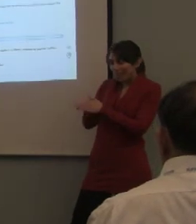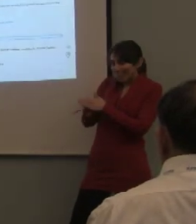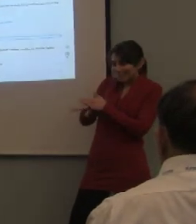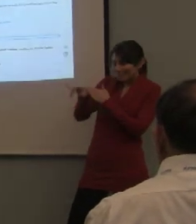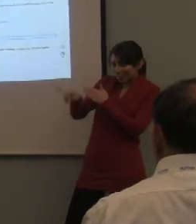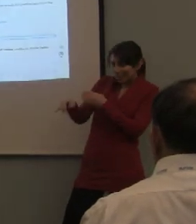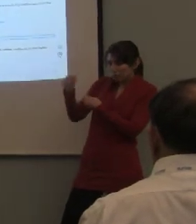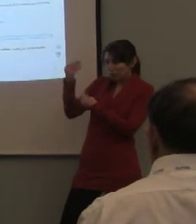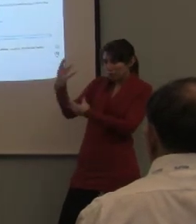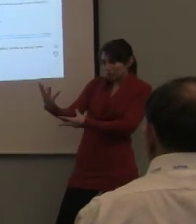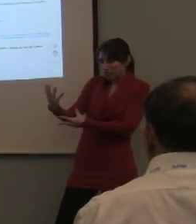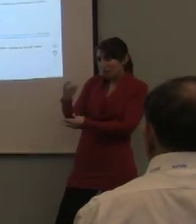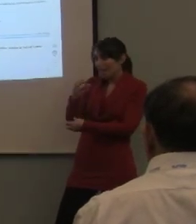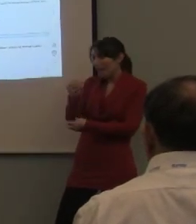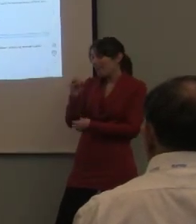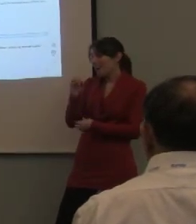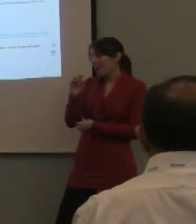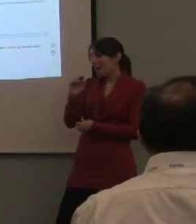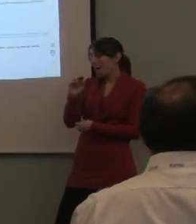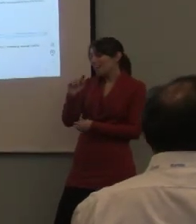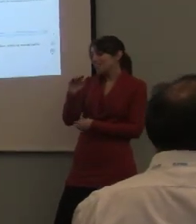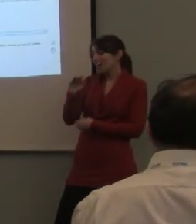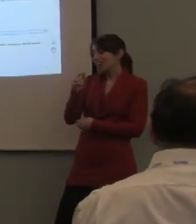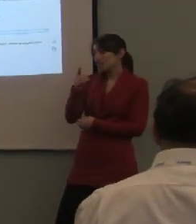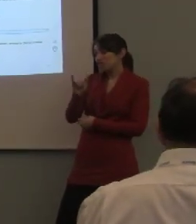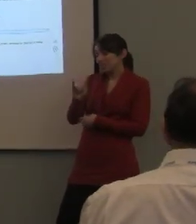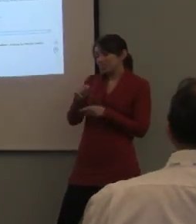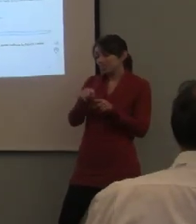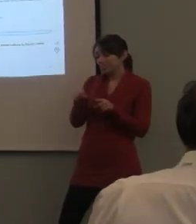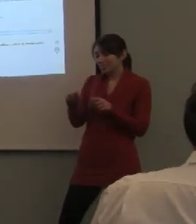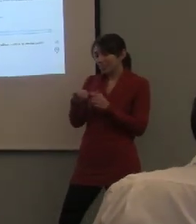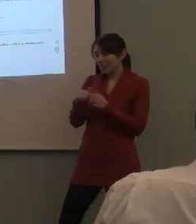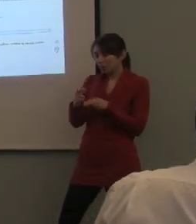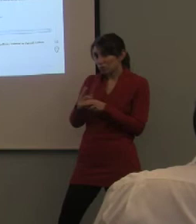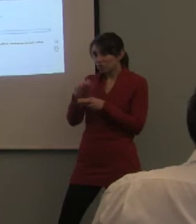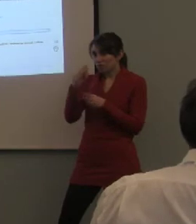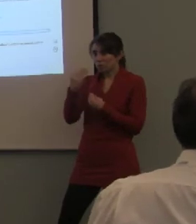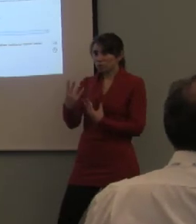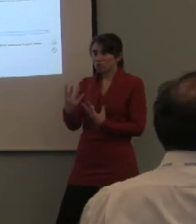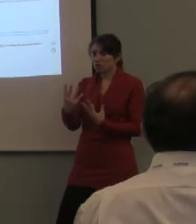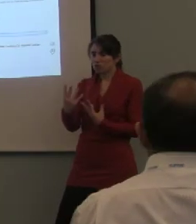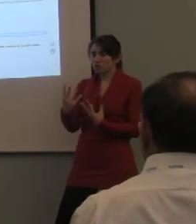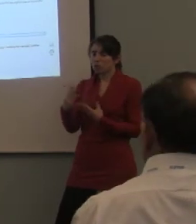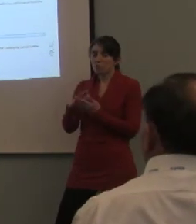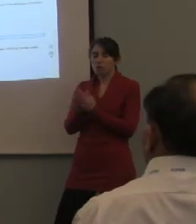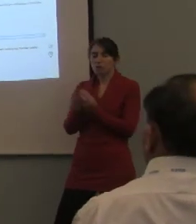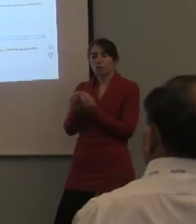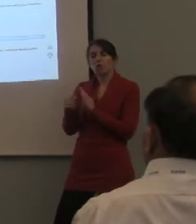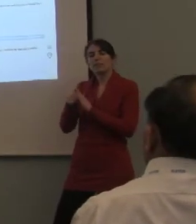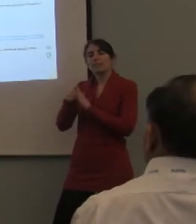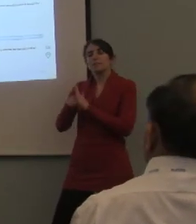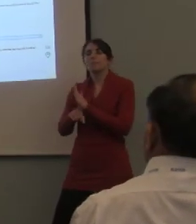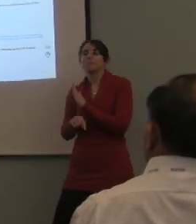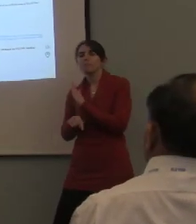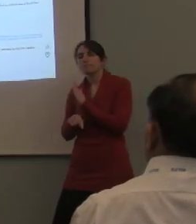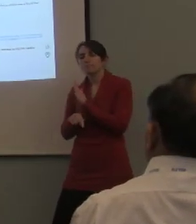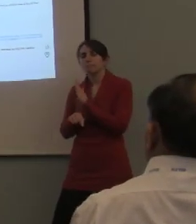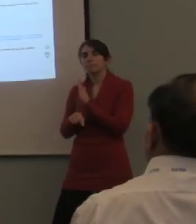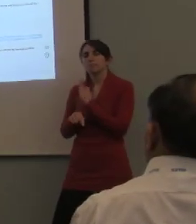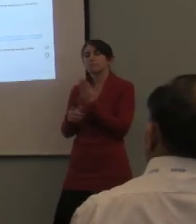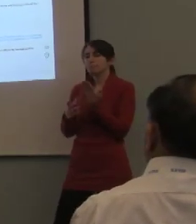that work, and do ontologies talk to each other, understand each other. So it gets into a much deeper, richer picture. So it's not a question,